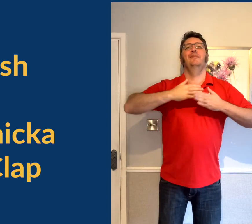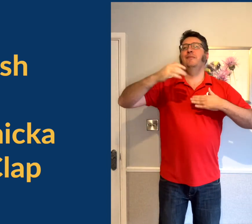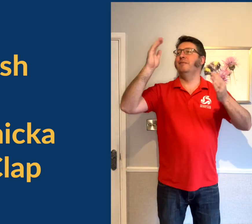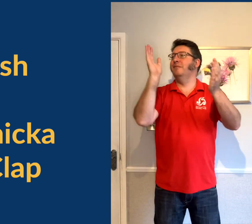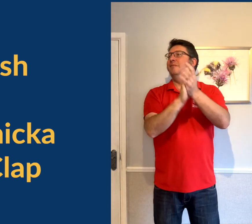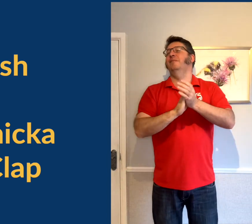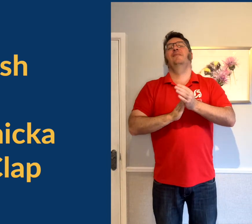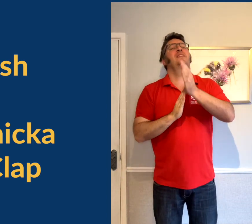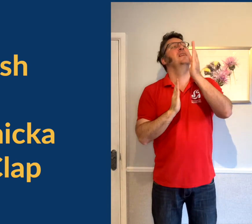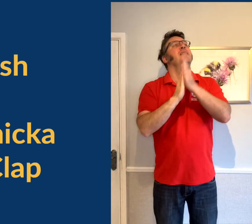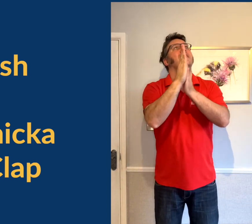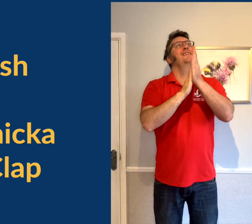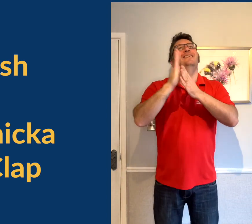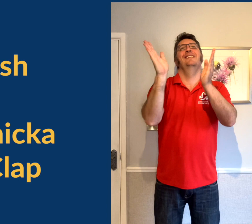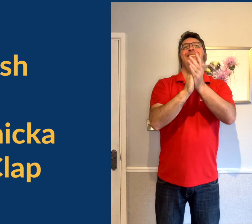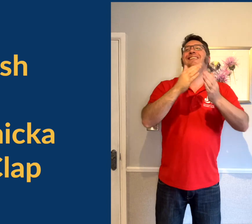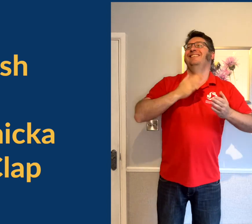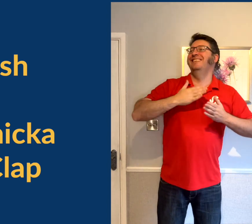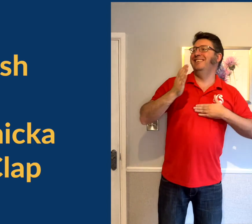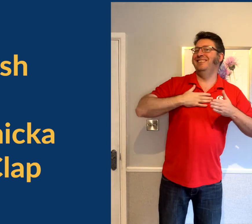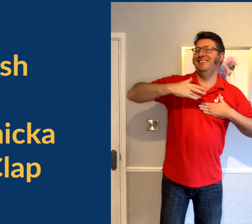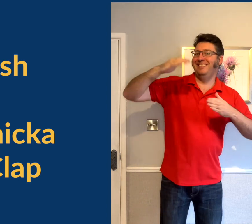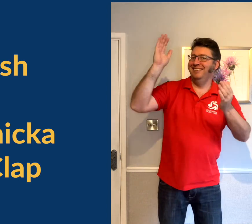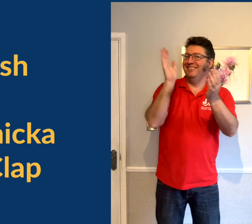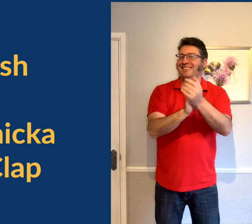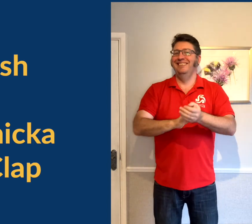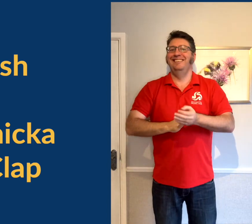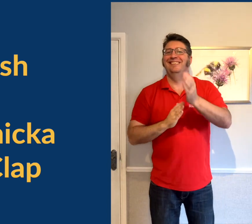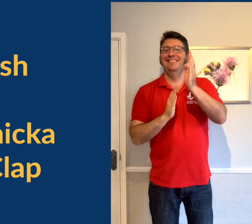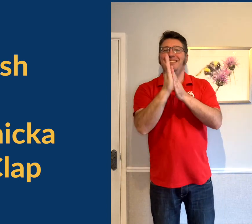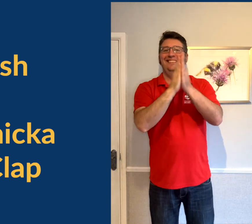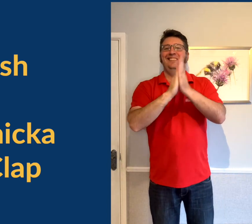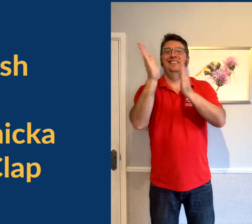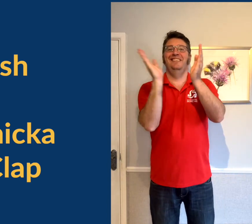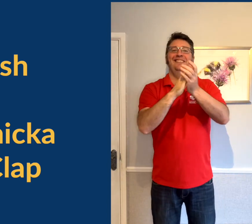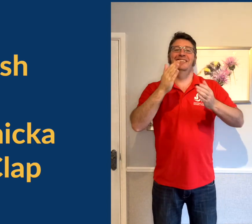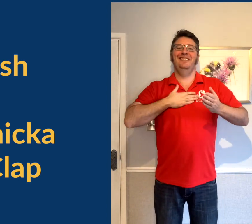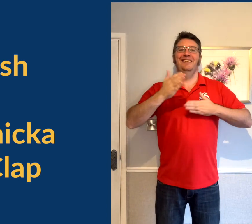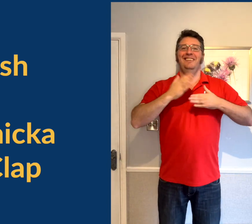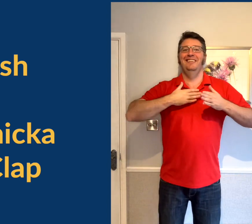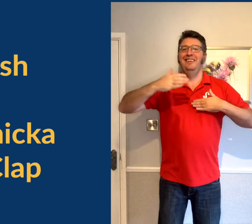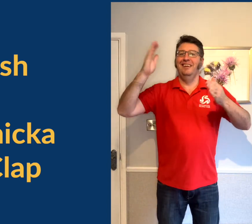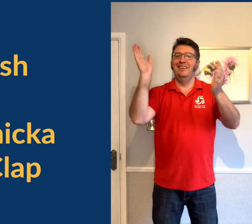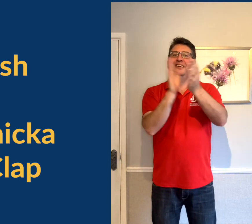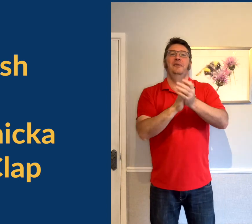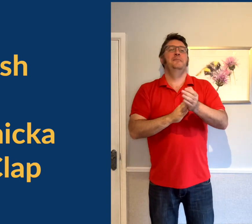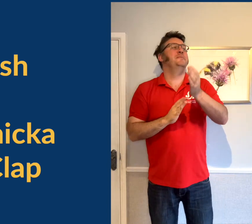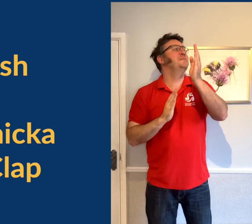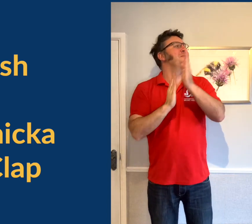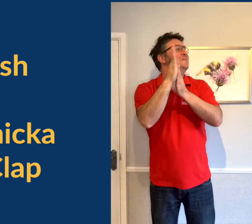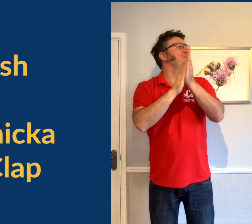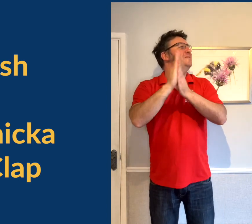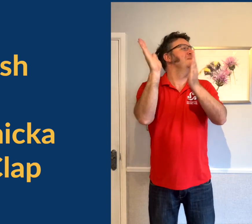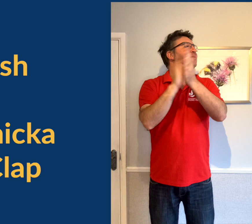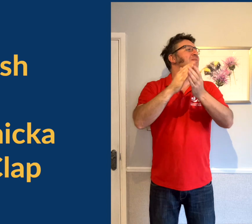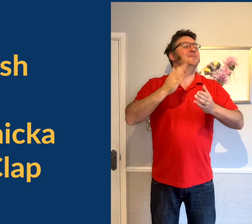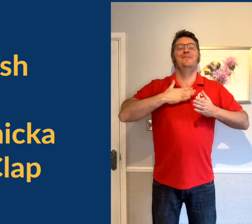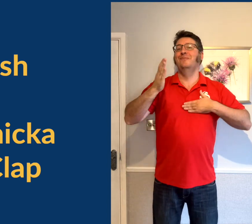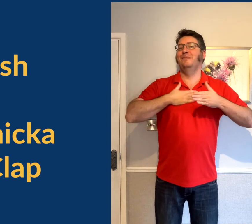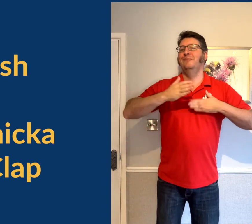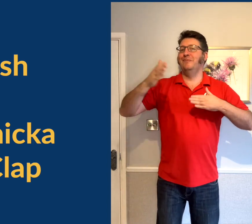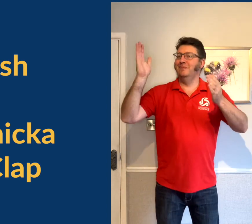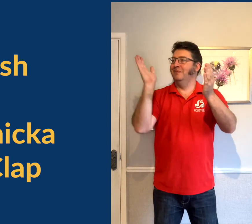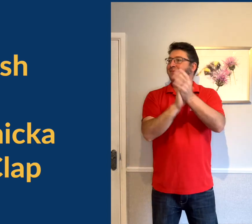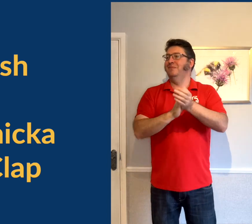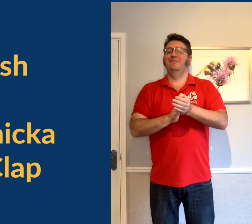but then I delete the message. Think about you like a pastime. I could cry you a river, get you baptized. Or I wasn't ready